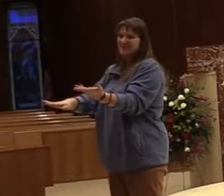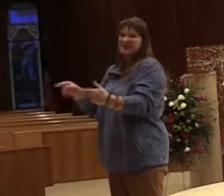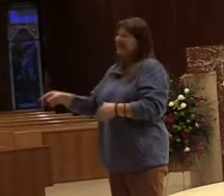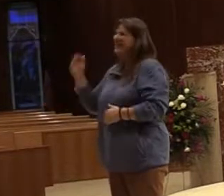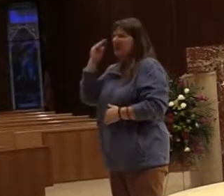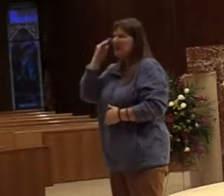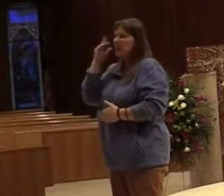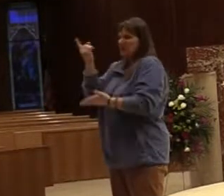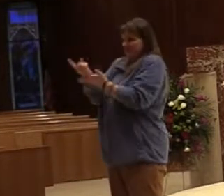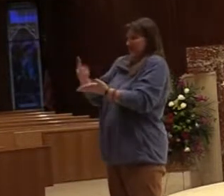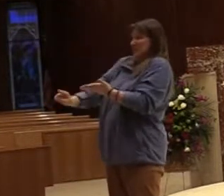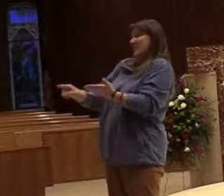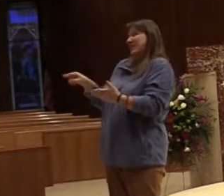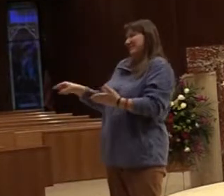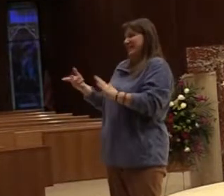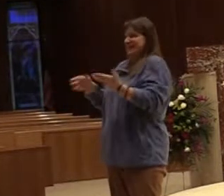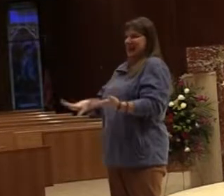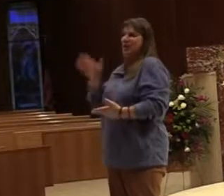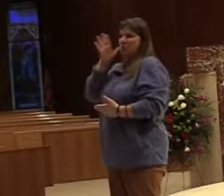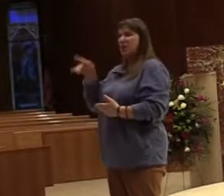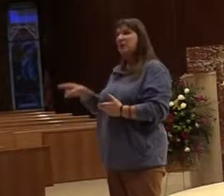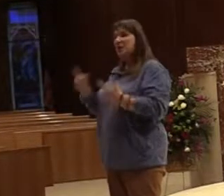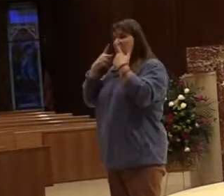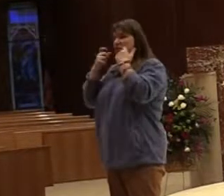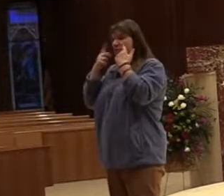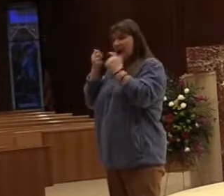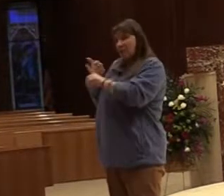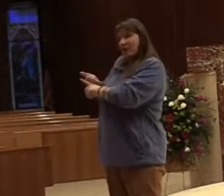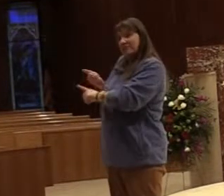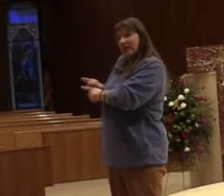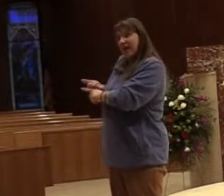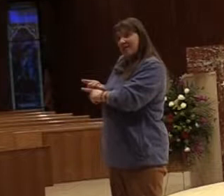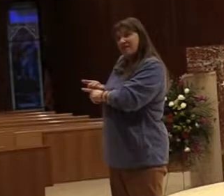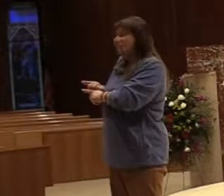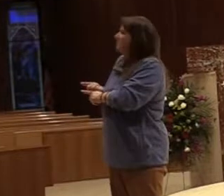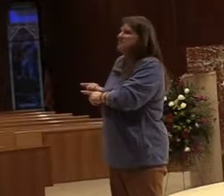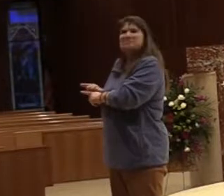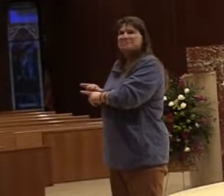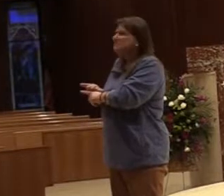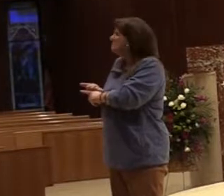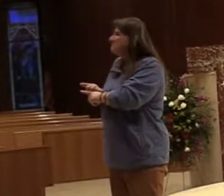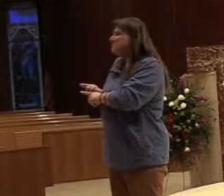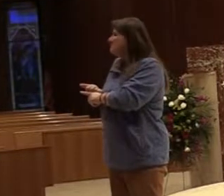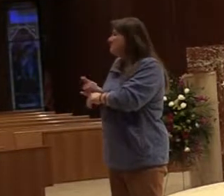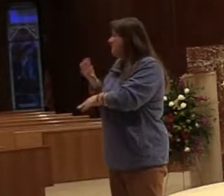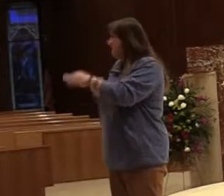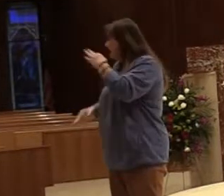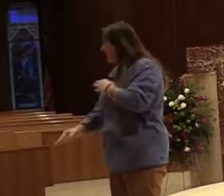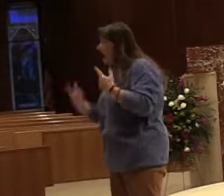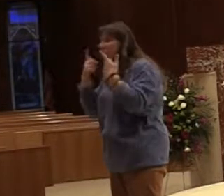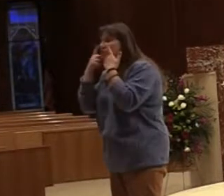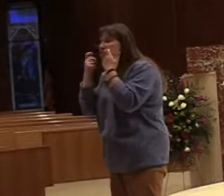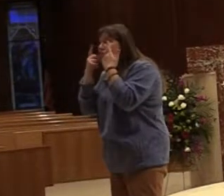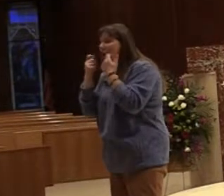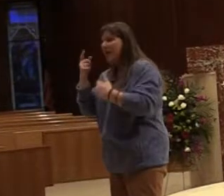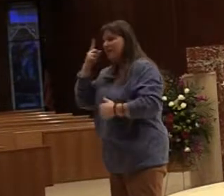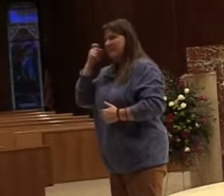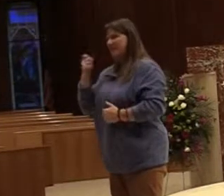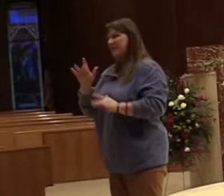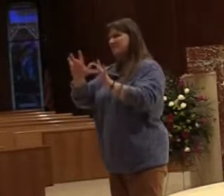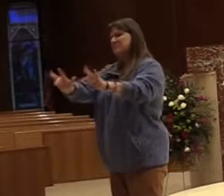later. But he's not weeping for himself as he approaches Jerusalem. He's rather weeping for